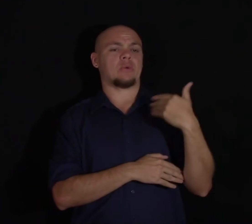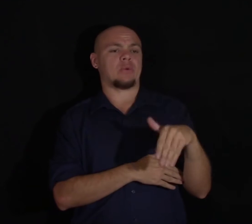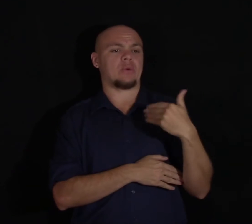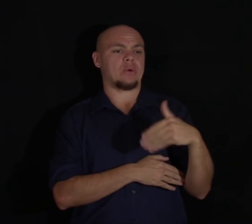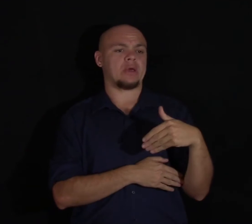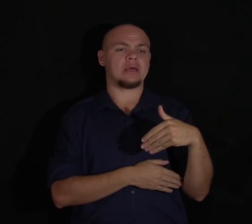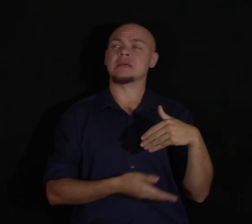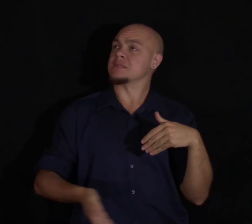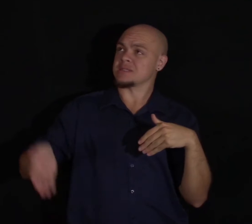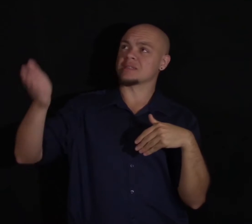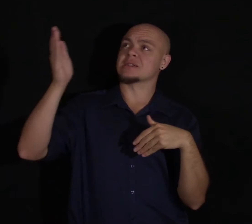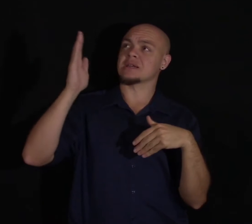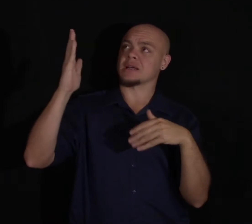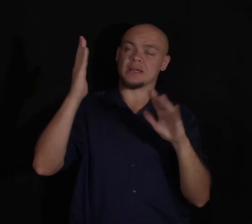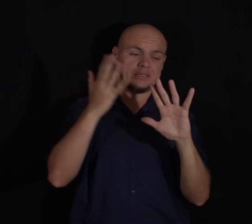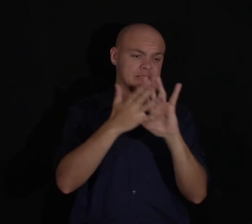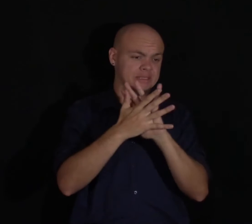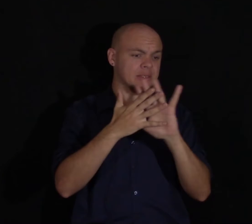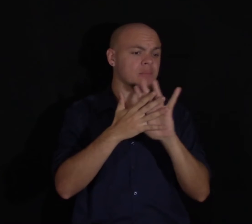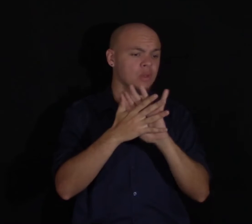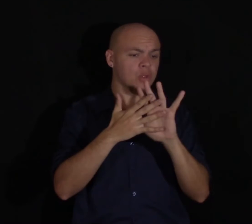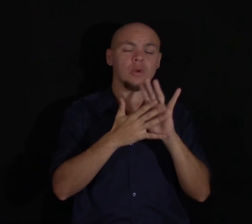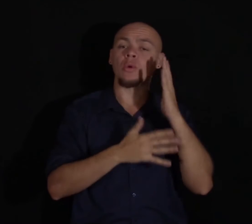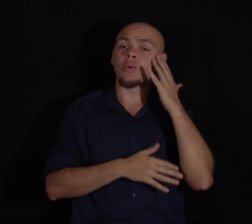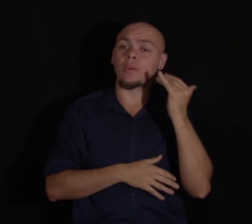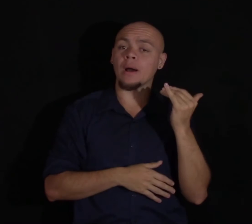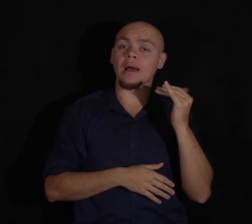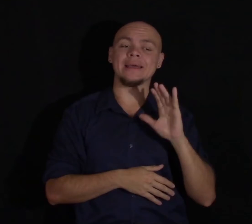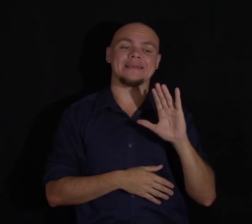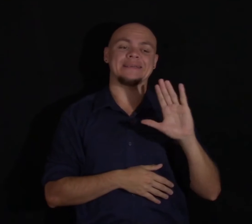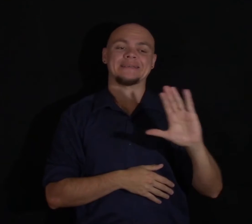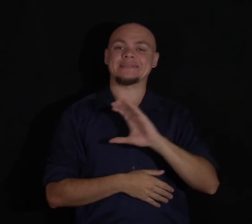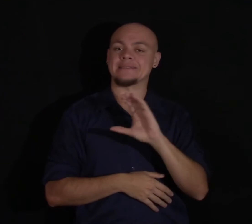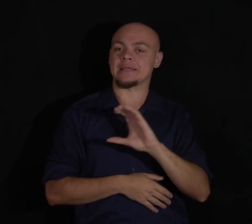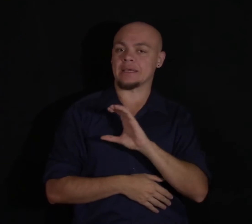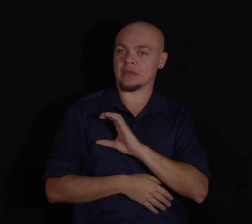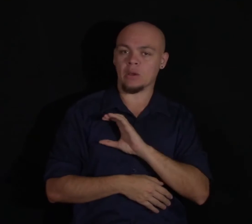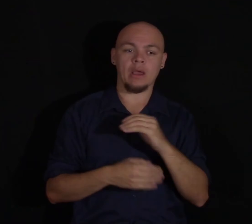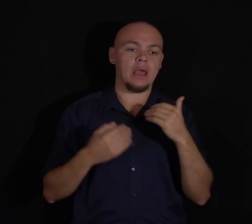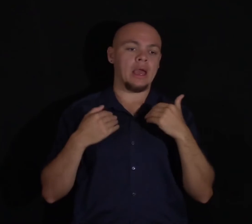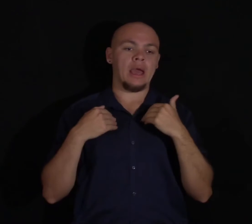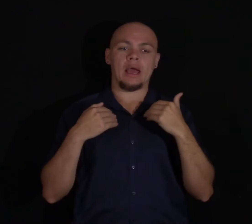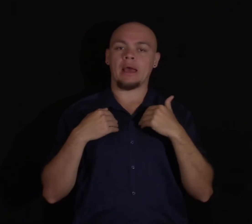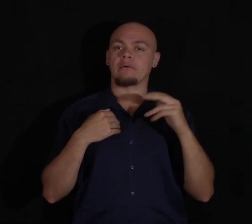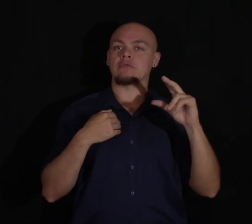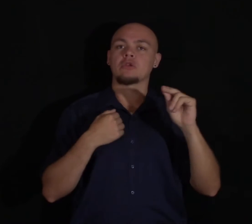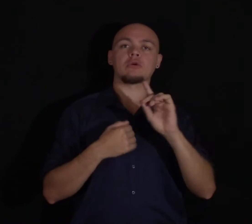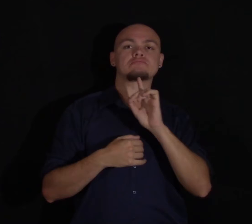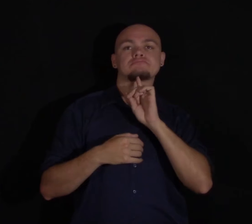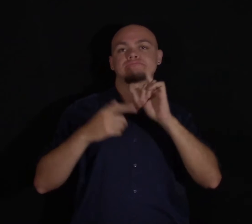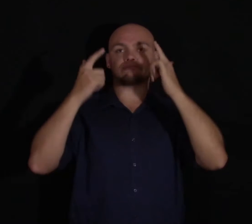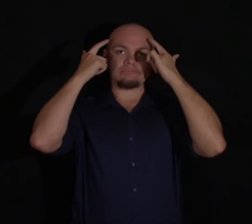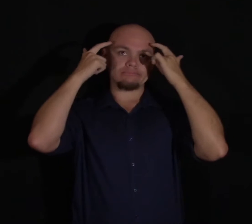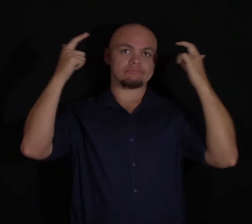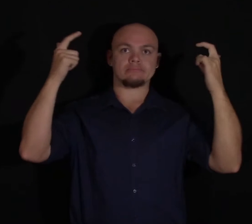or imagined. His character contained no pretension, but it sank deep.